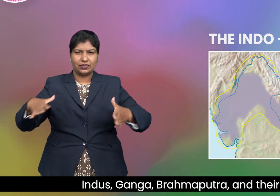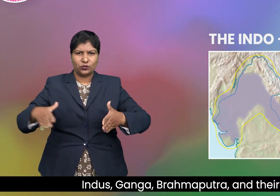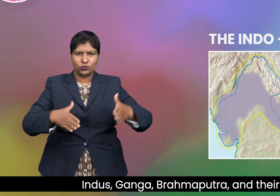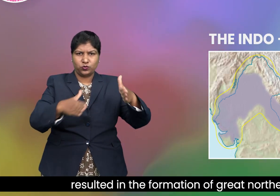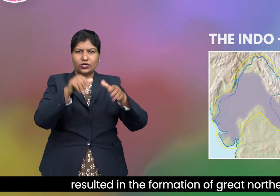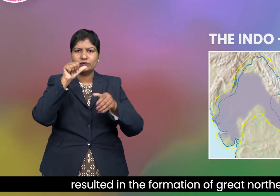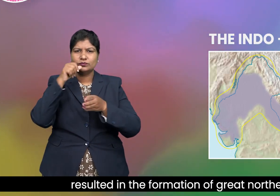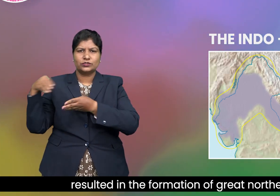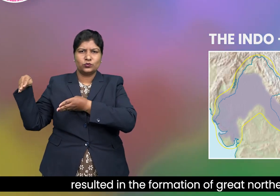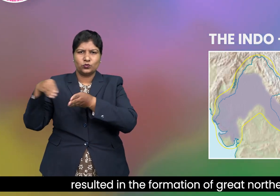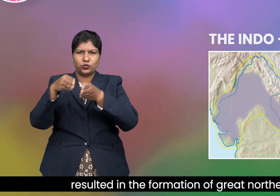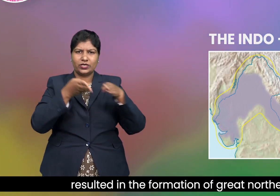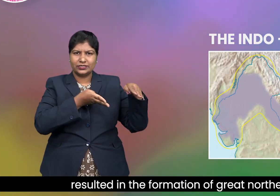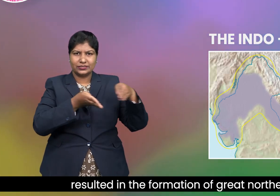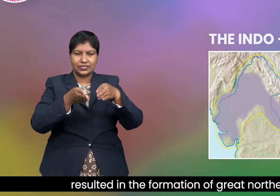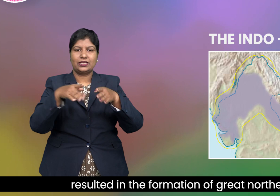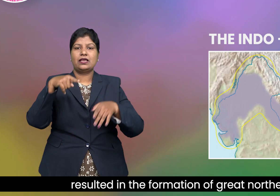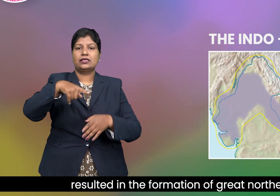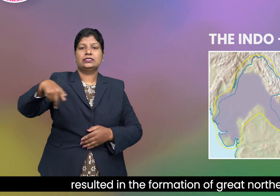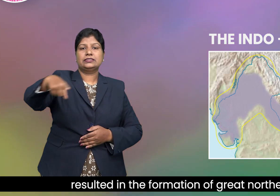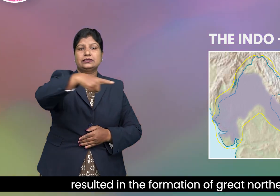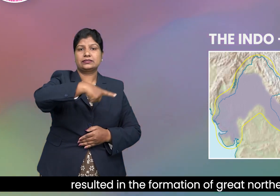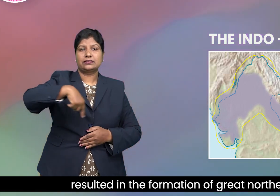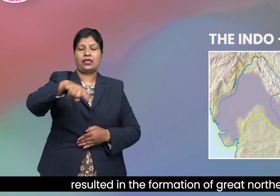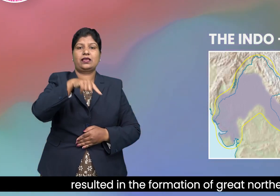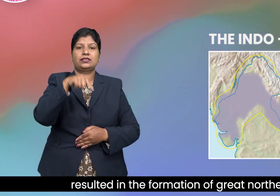resulted in the formation of